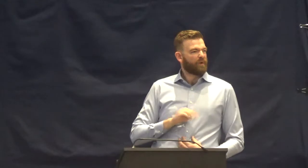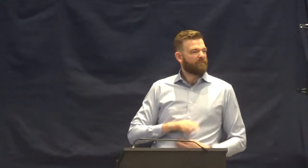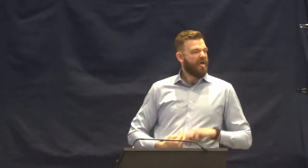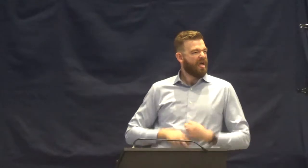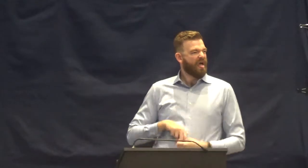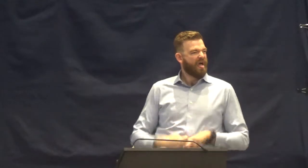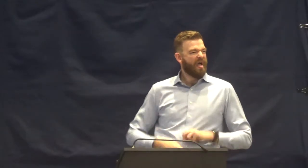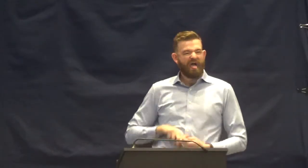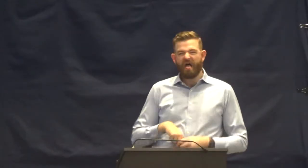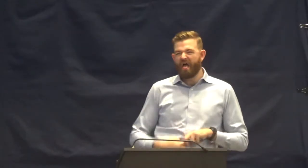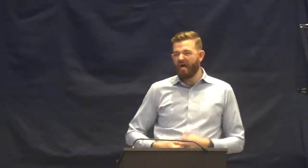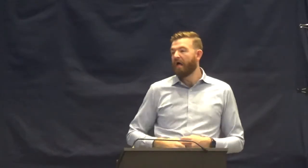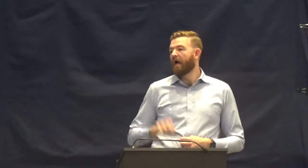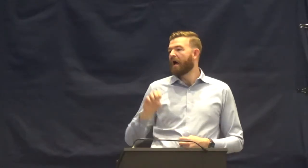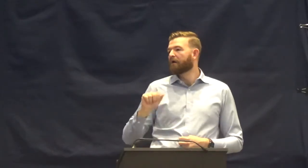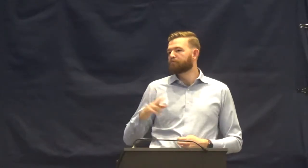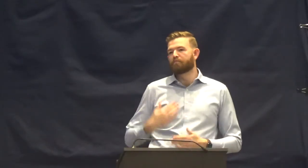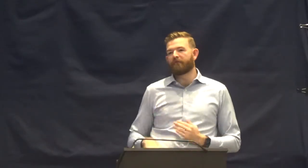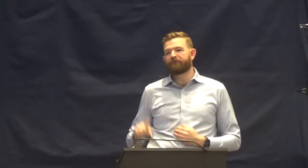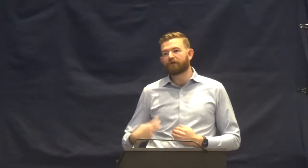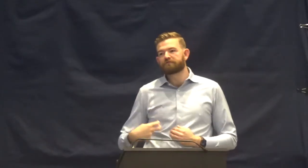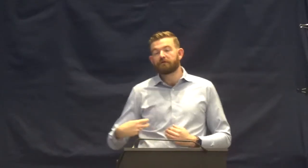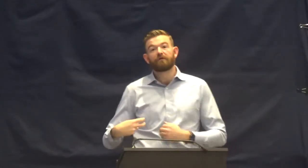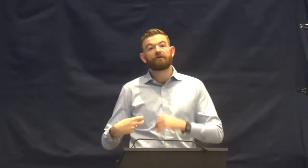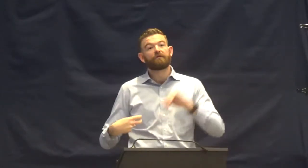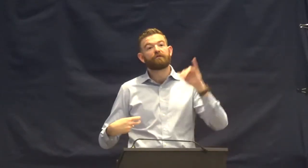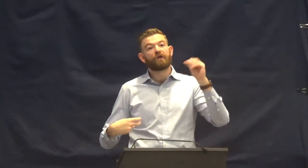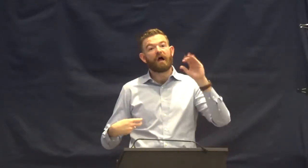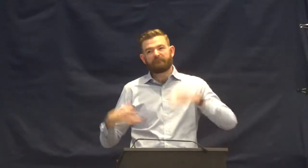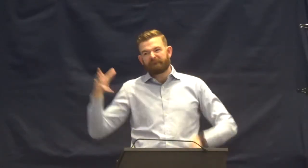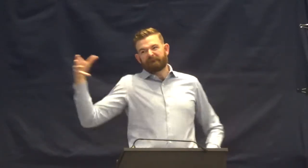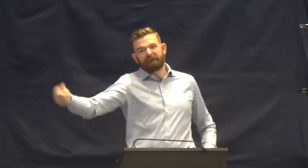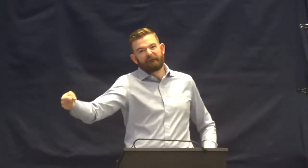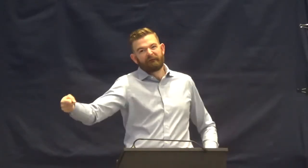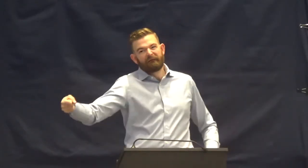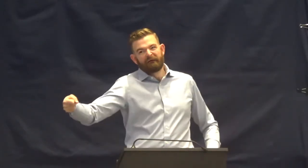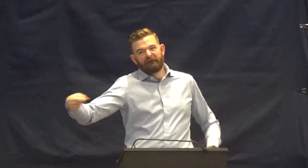Jacob and Esau struggled in their mother's womb. Esau was born first, and Jacob was